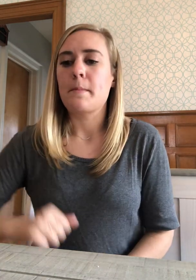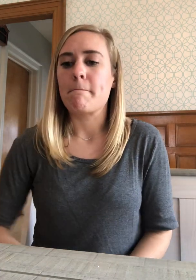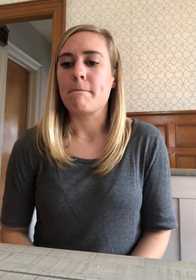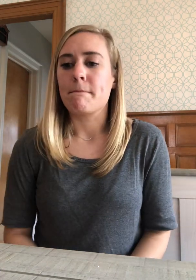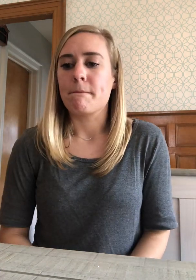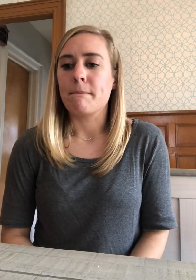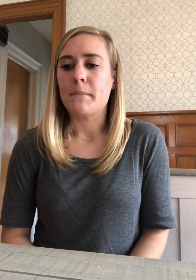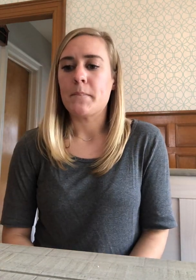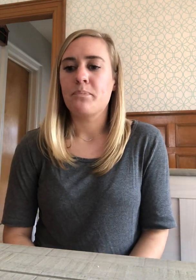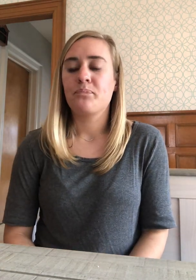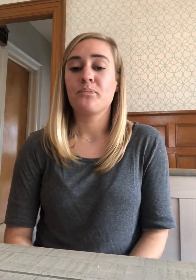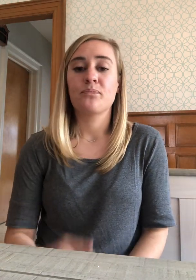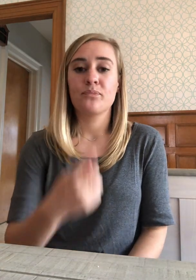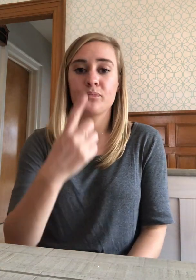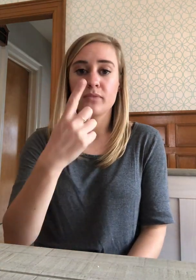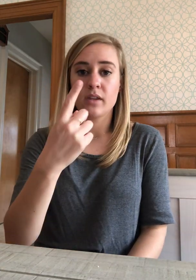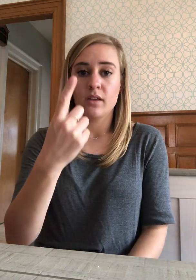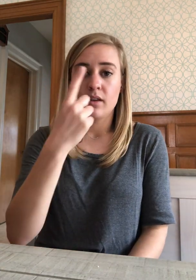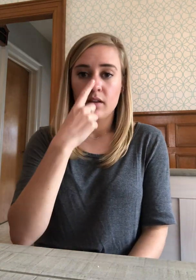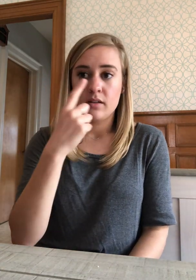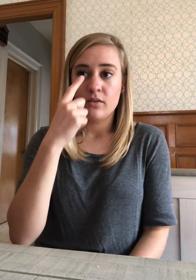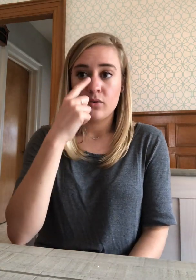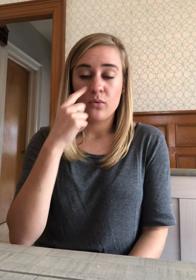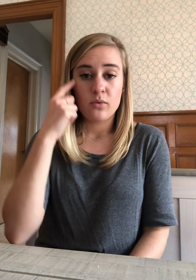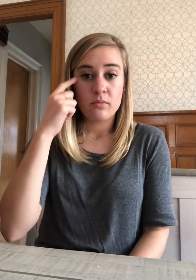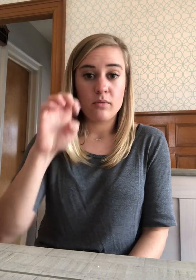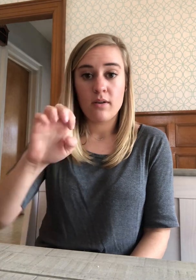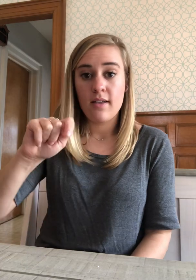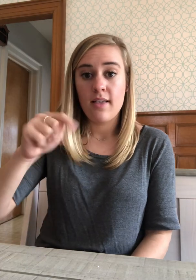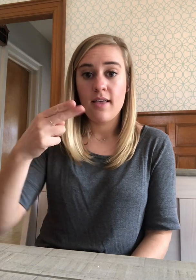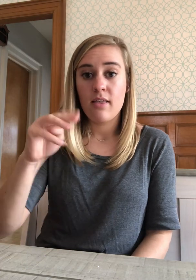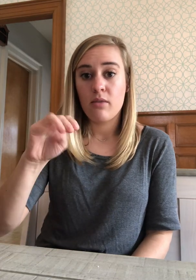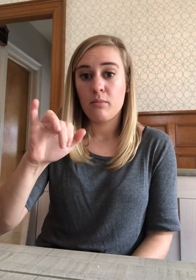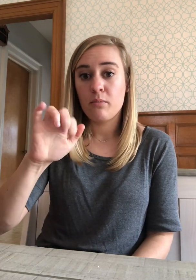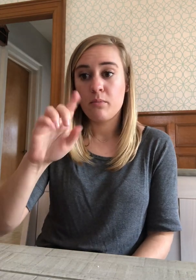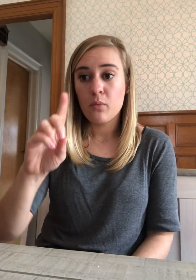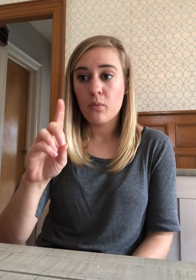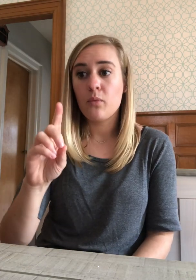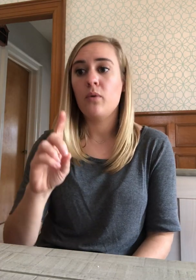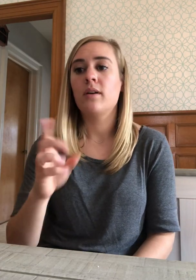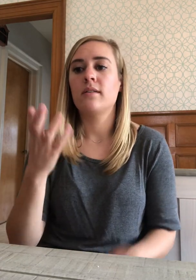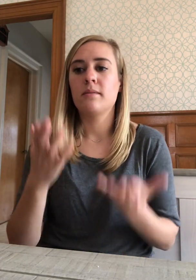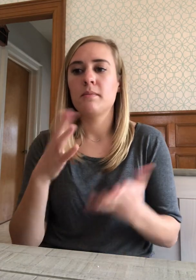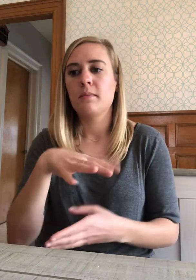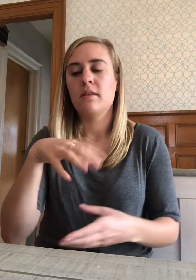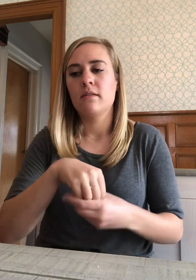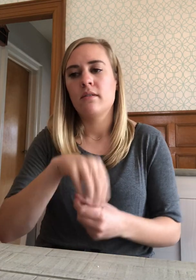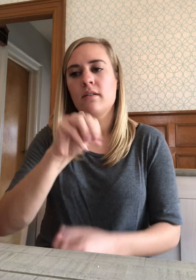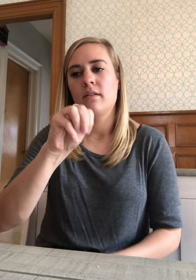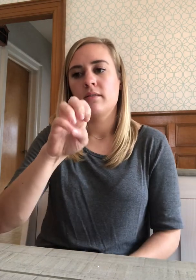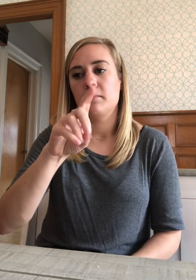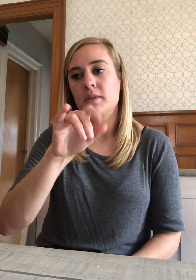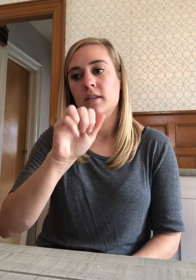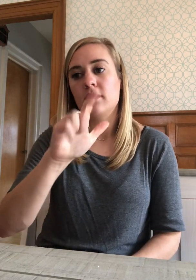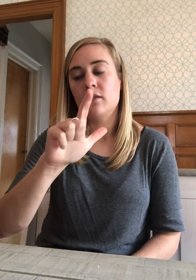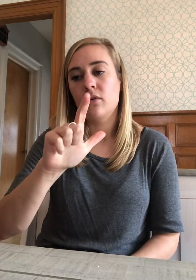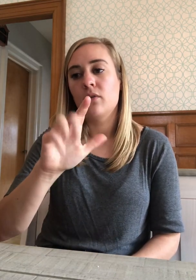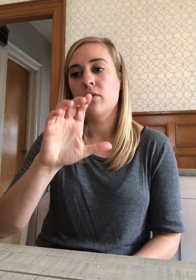Nasoorbital ethmoid may involve the medial canthi, which means that the